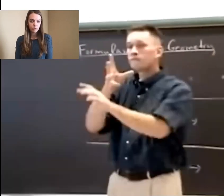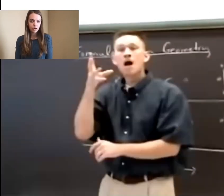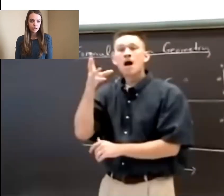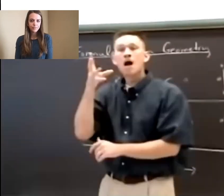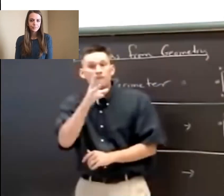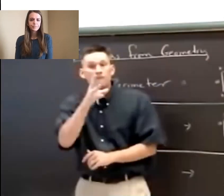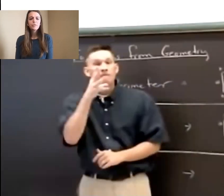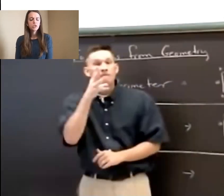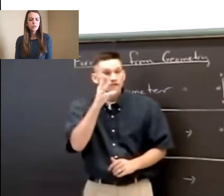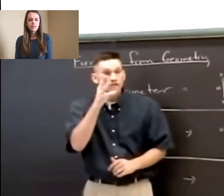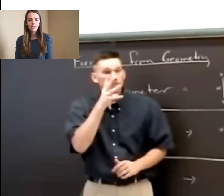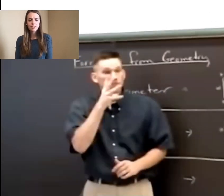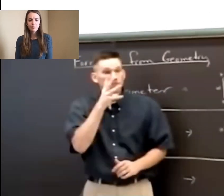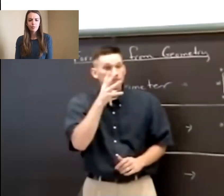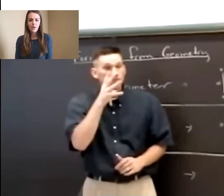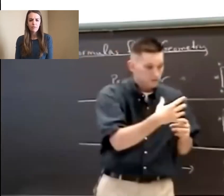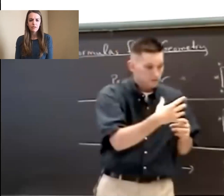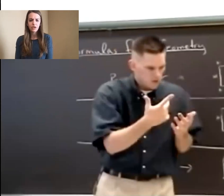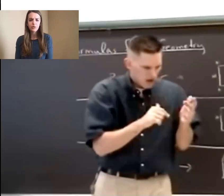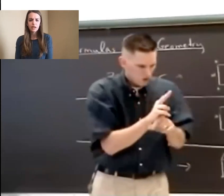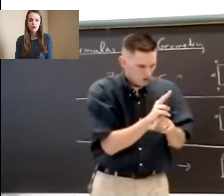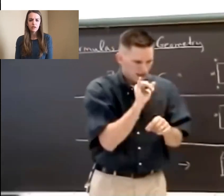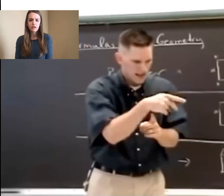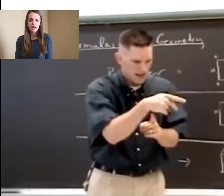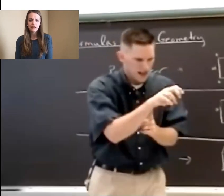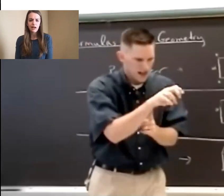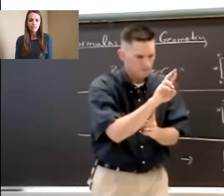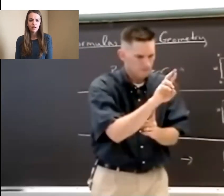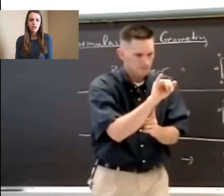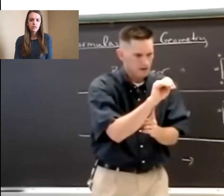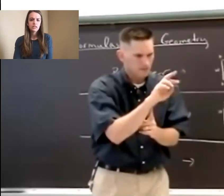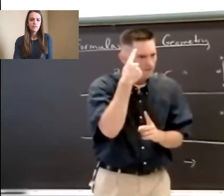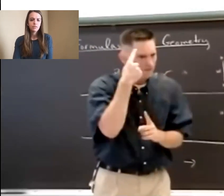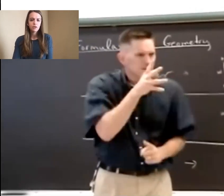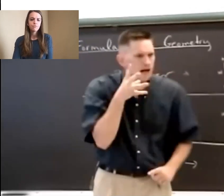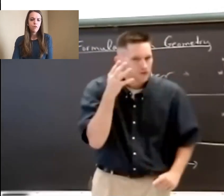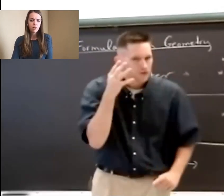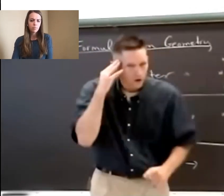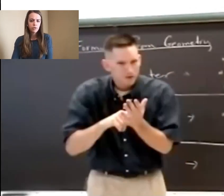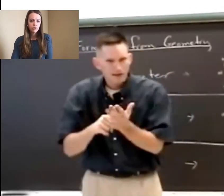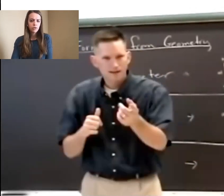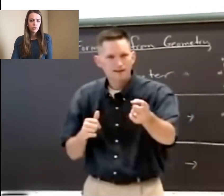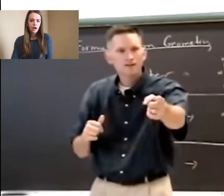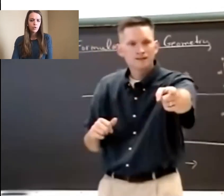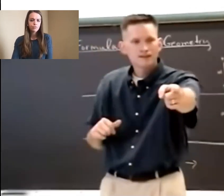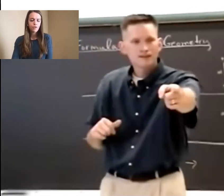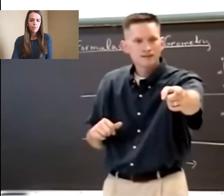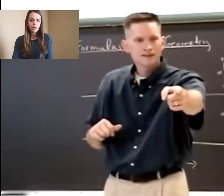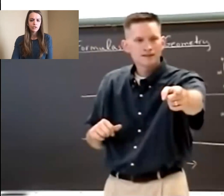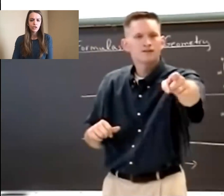perimeter. So let's say, for example, how one might use it in a daily life. Say for a farm, how would a farm be able to